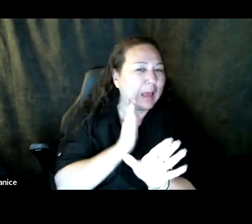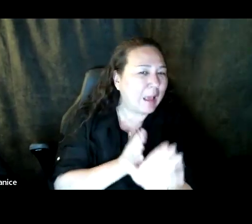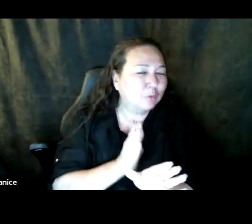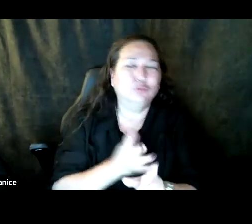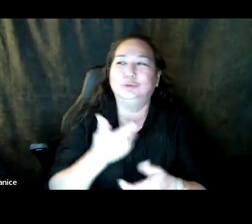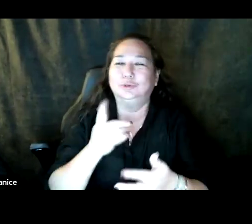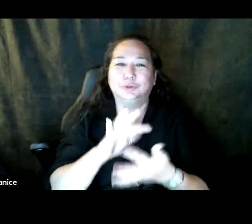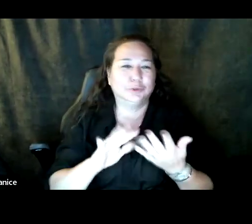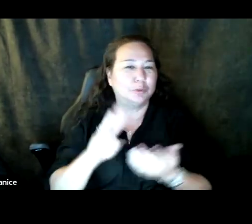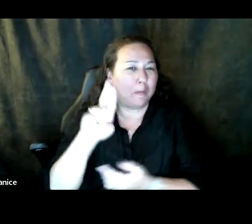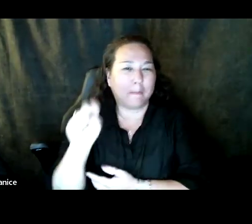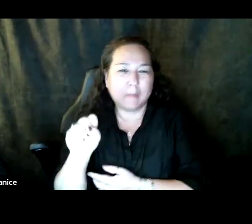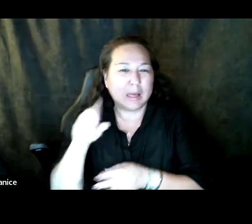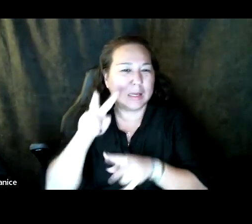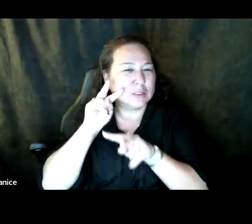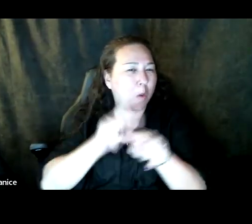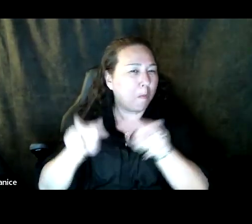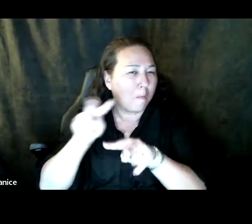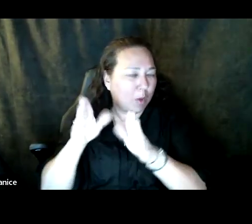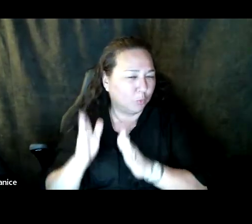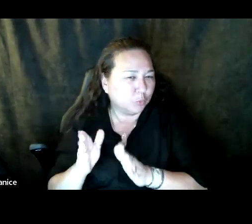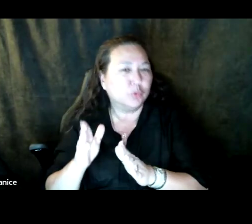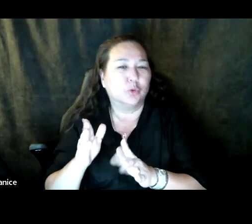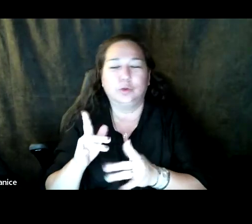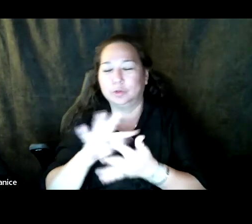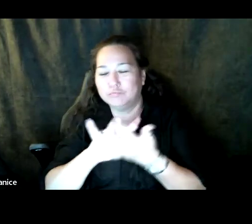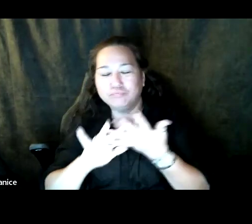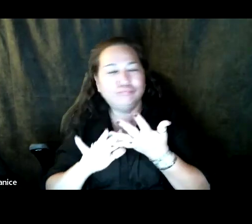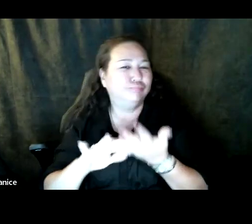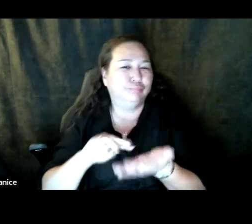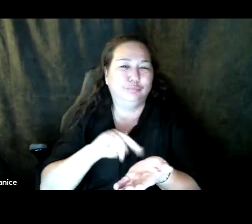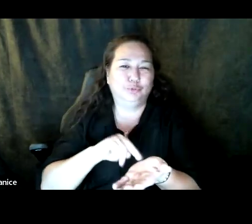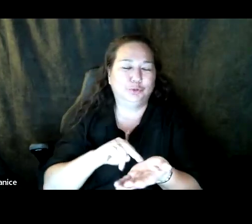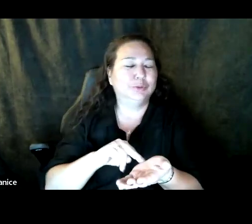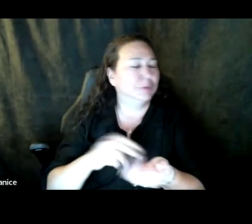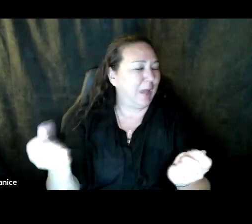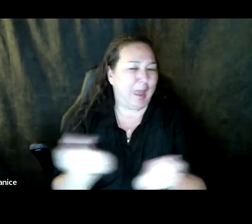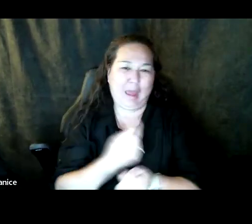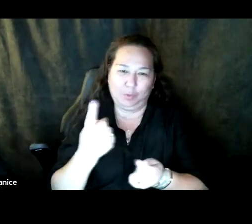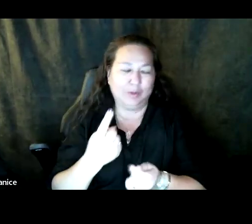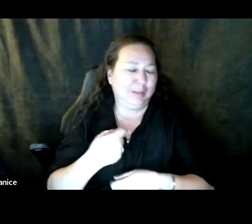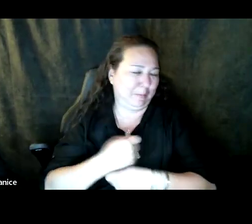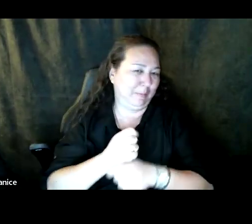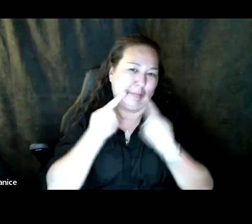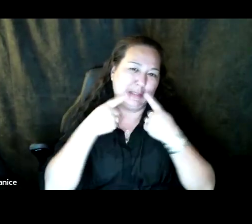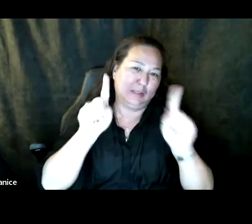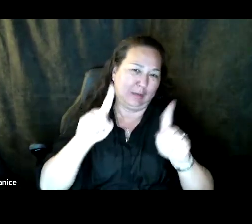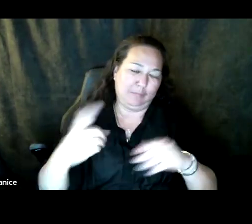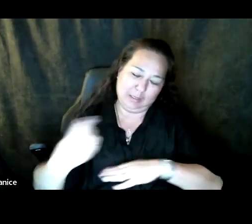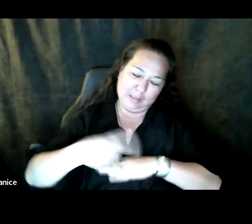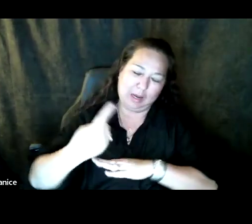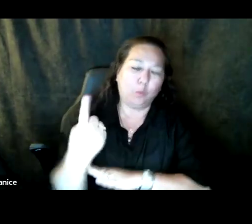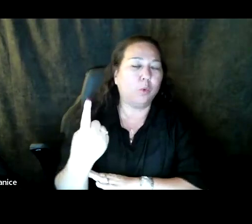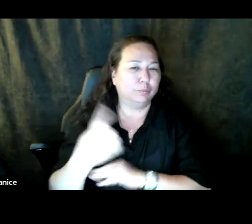school nurses, and so many others for making sure that we were ready on day one. And thank you to our BPS families for